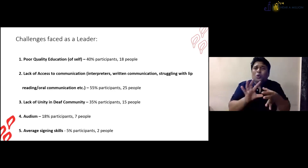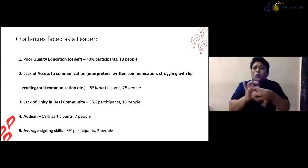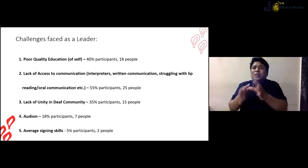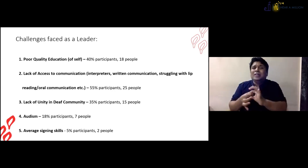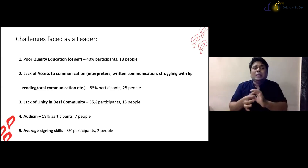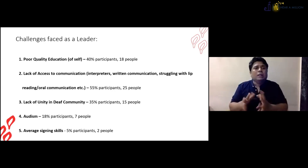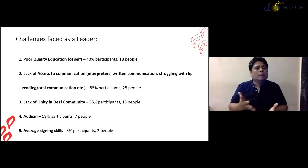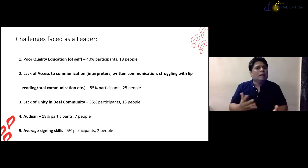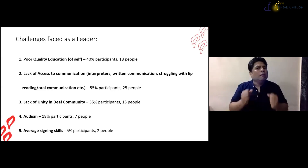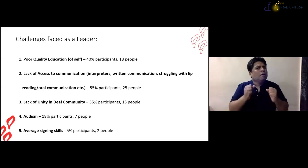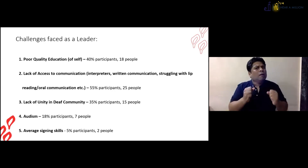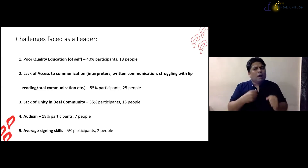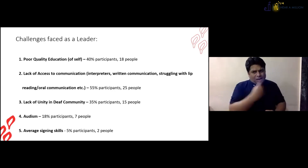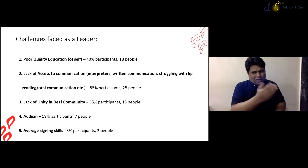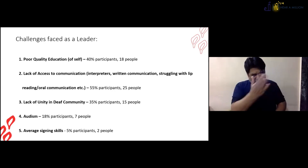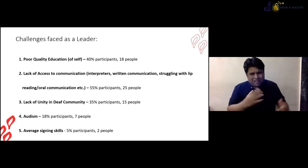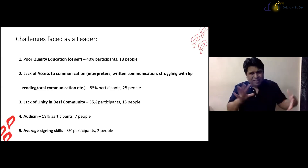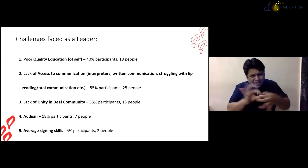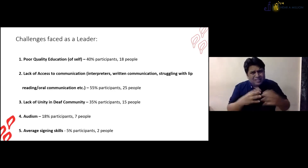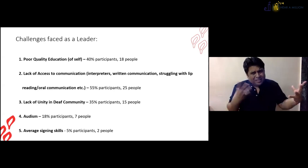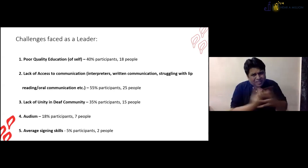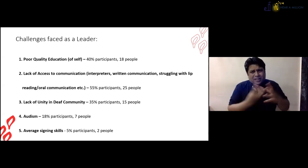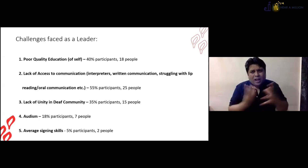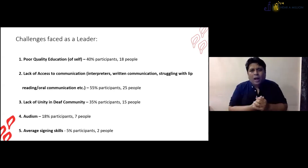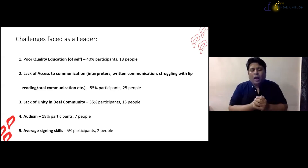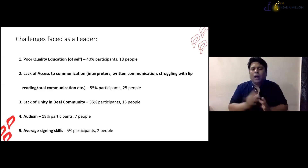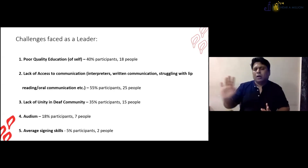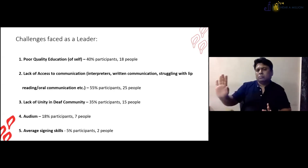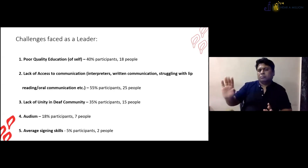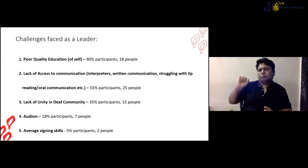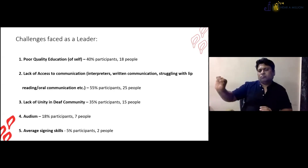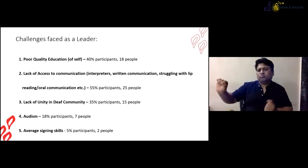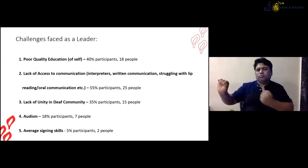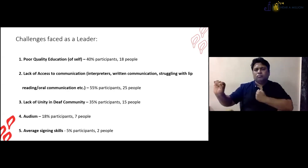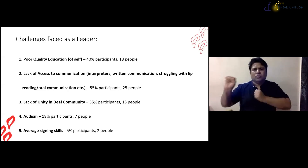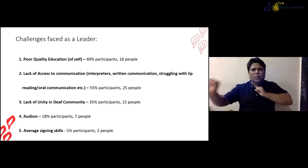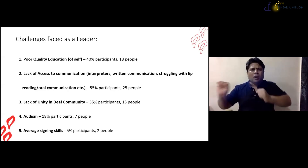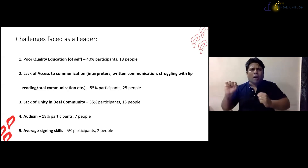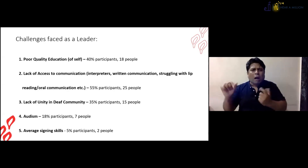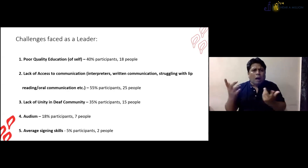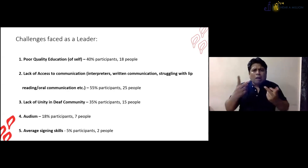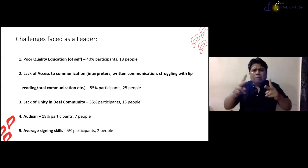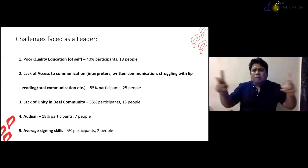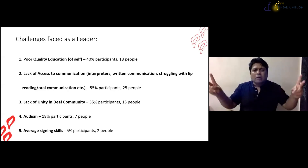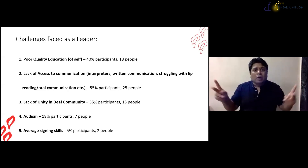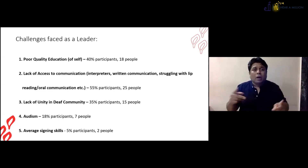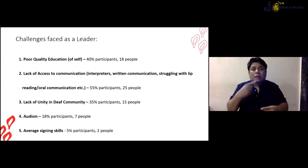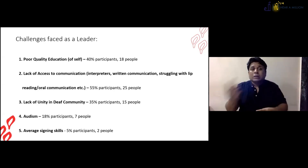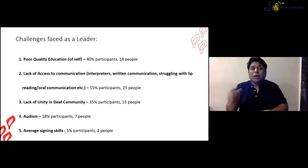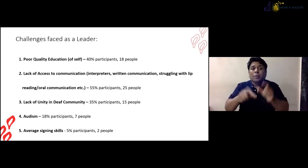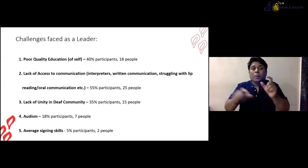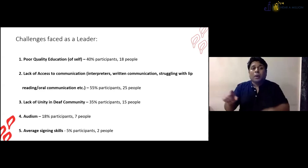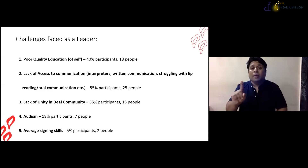Lack of unity in the deaf community. So they want to get connected, but people are working in